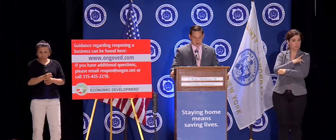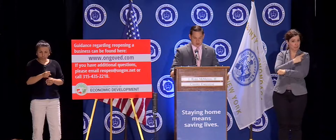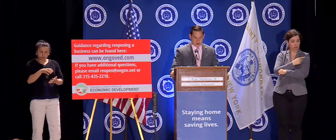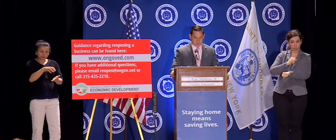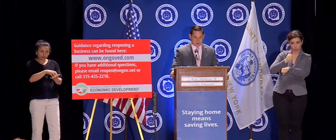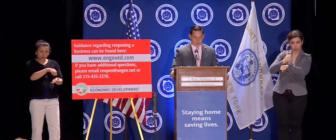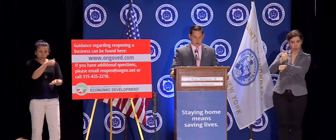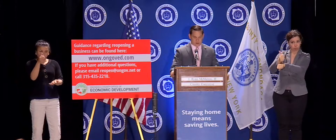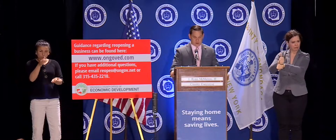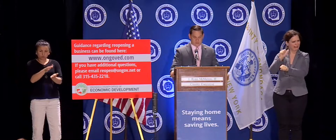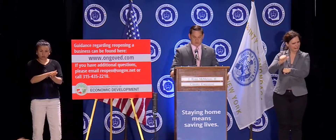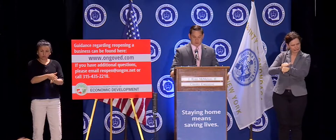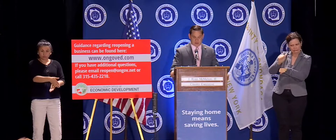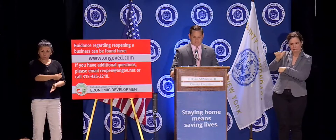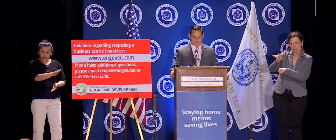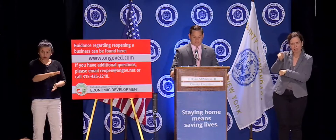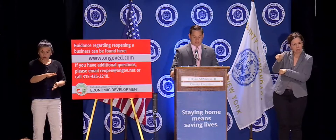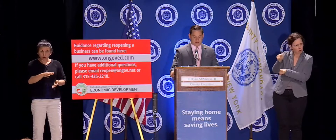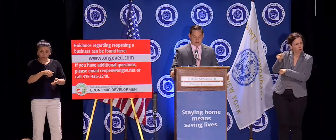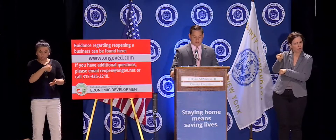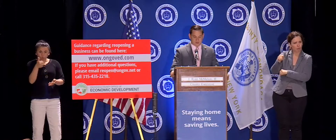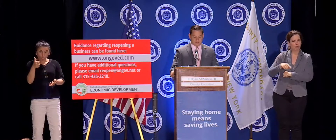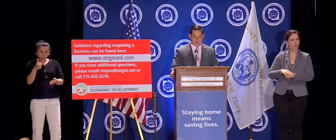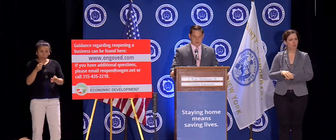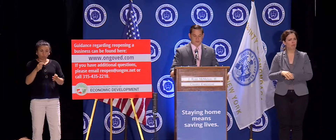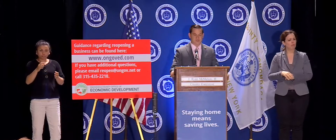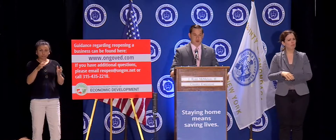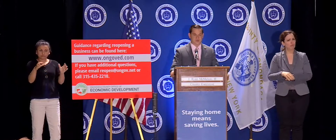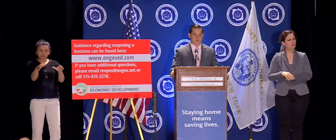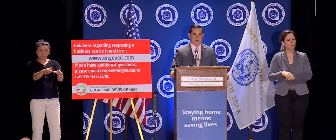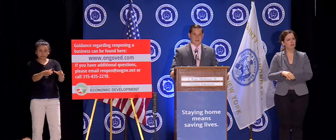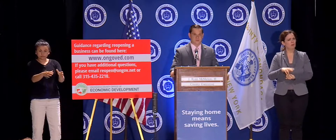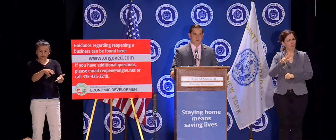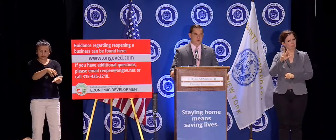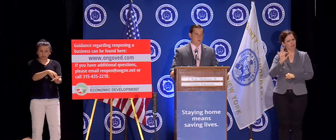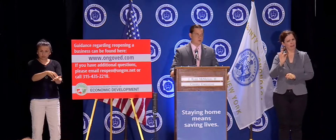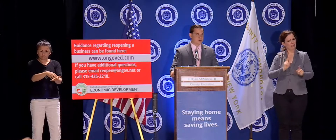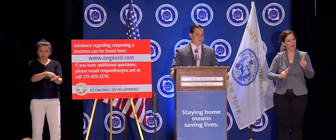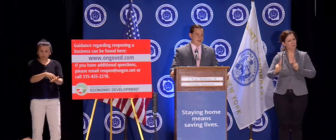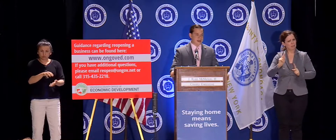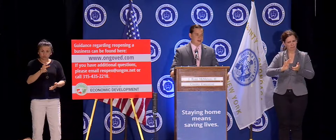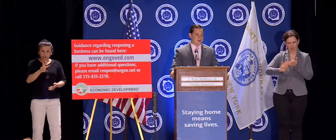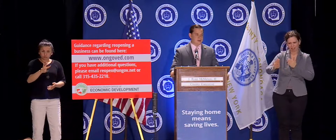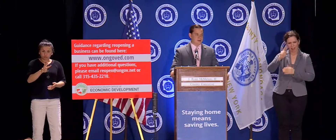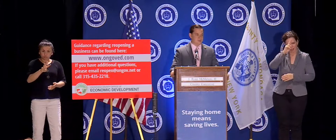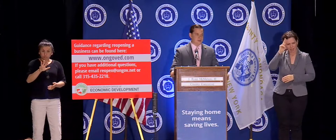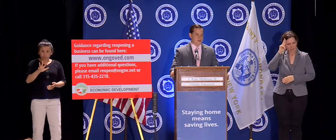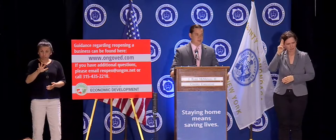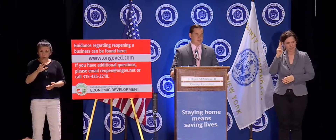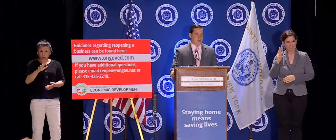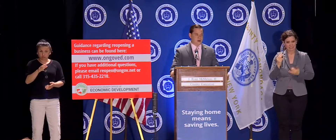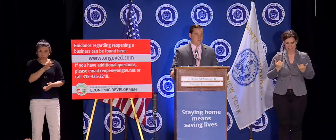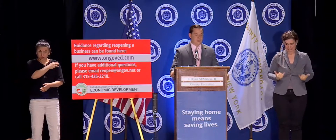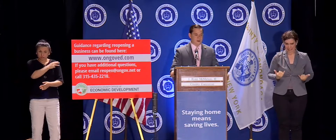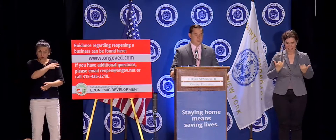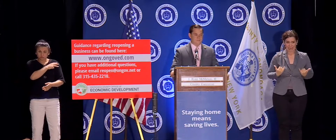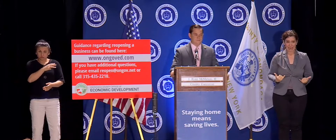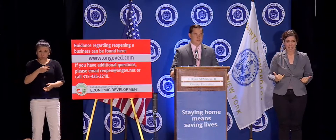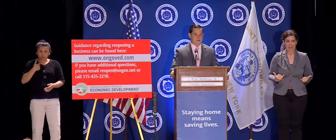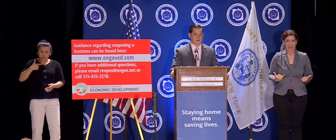process. But when you have 39 people that can be discharged from the hospital today, but they